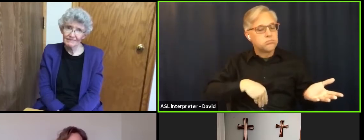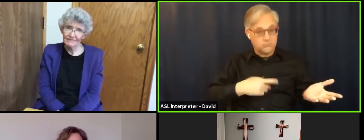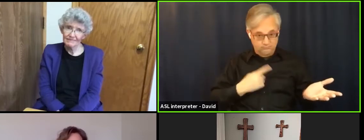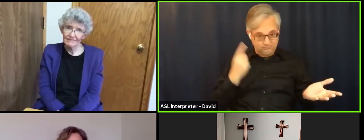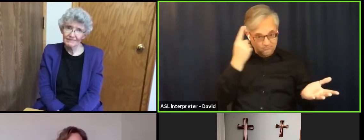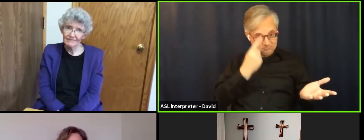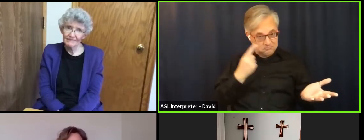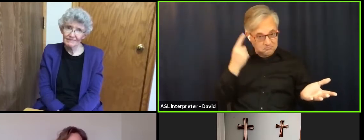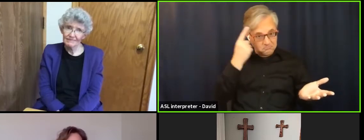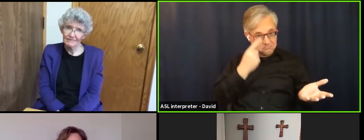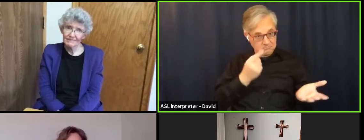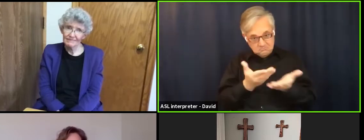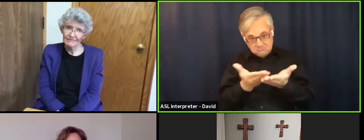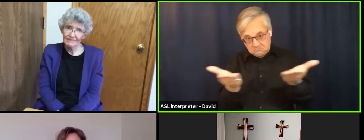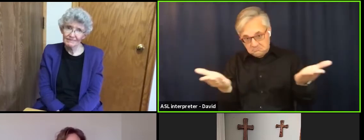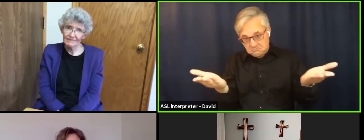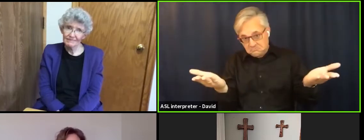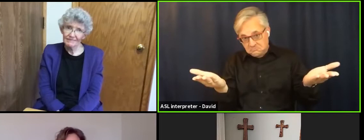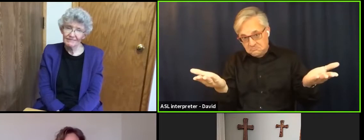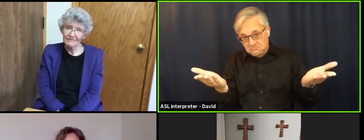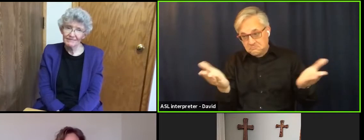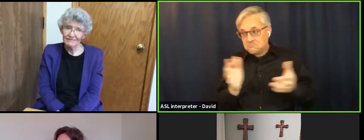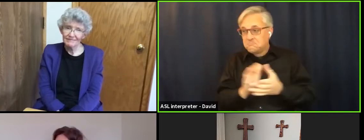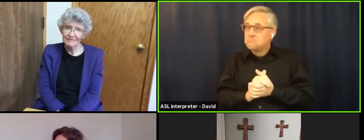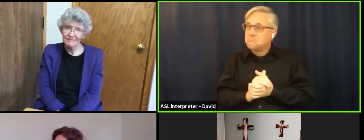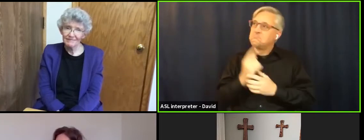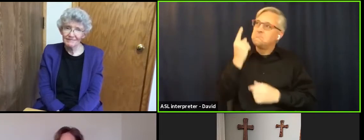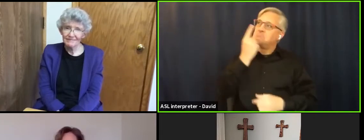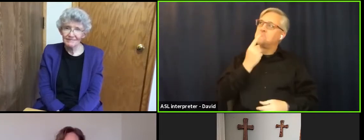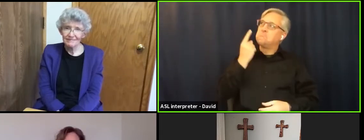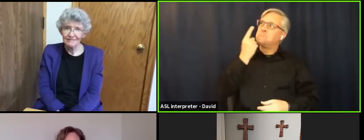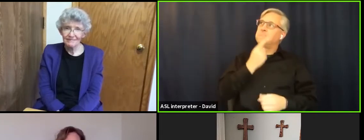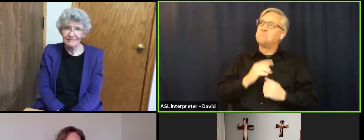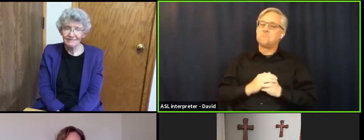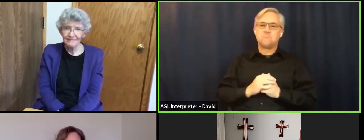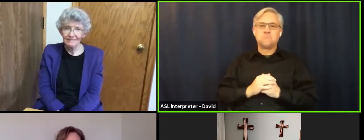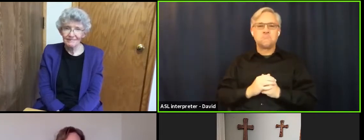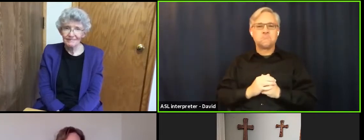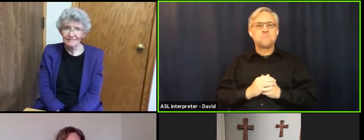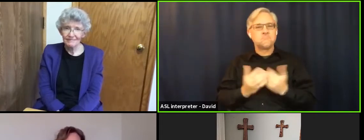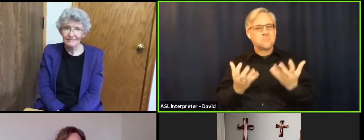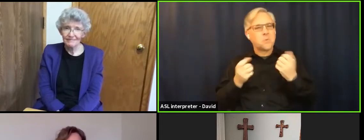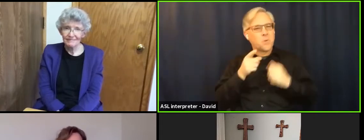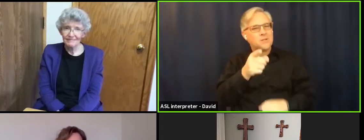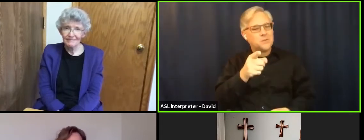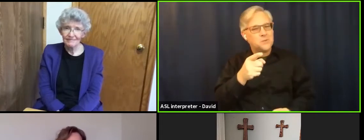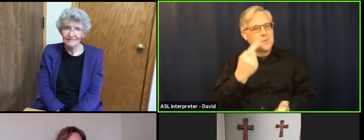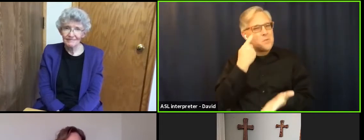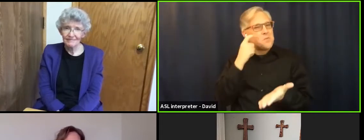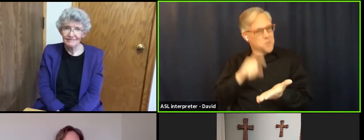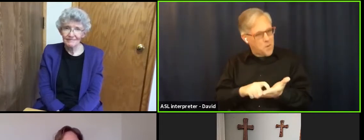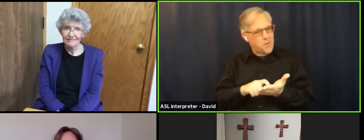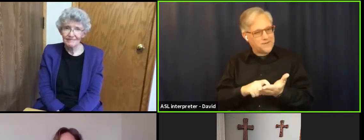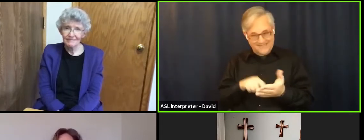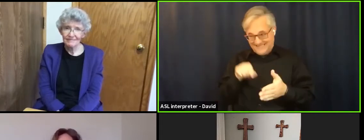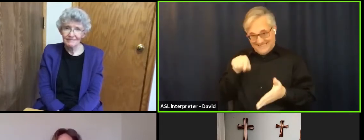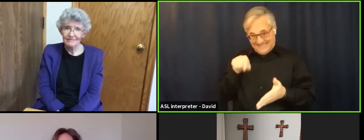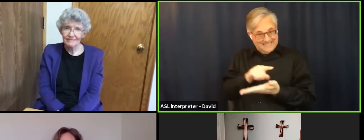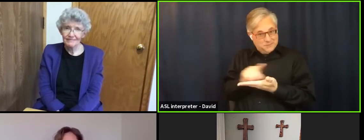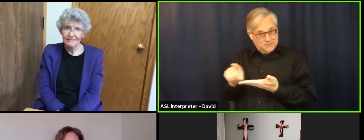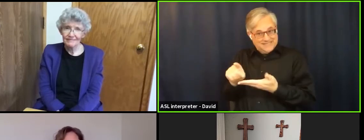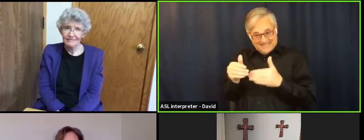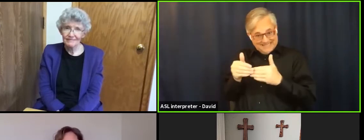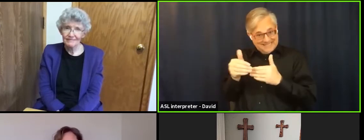there. I wonder if this happens. I want you to just notice that this week.